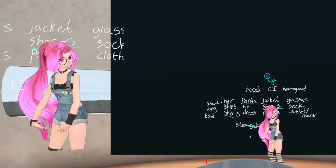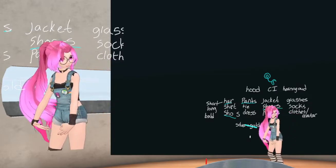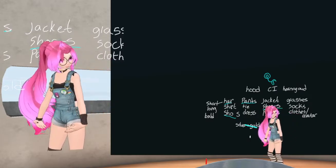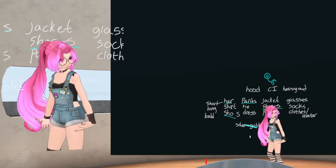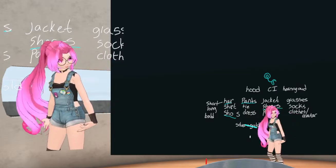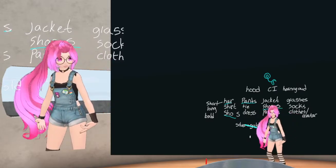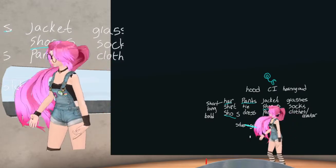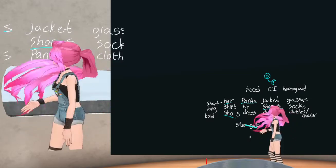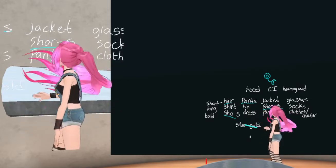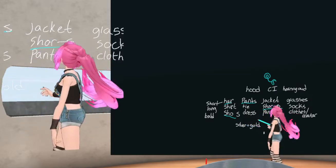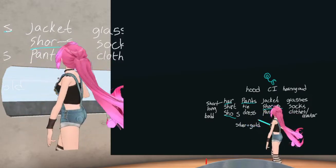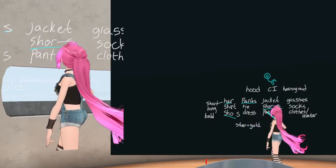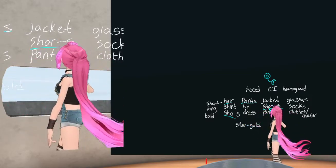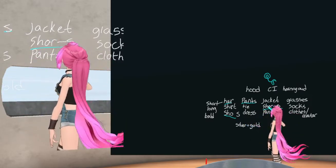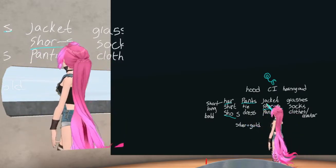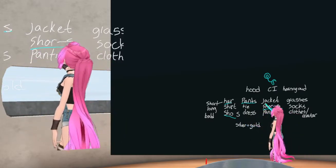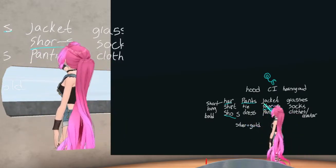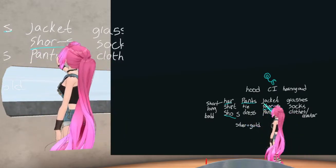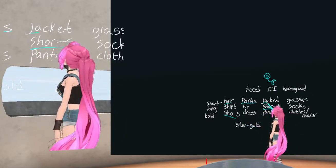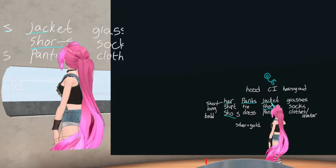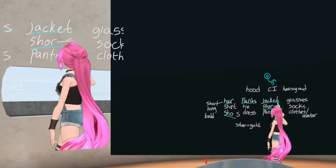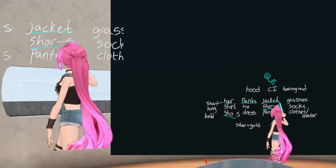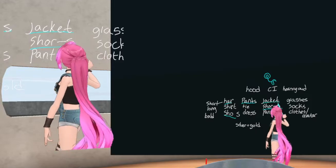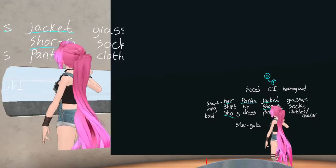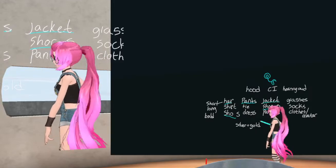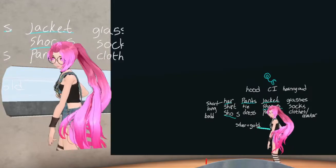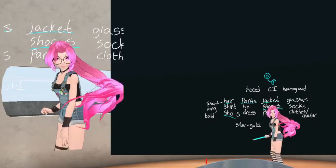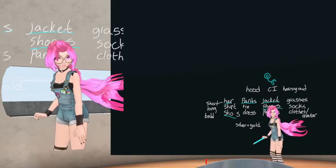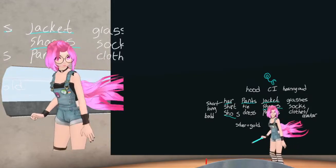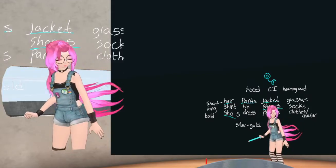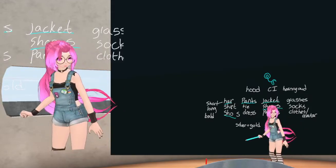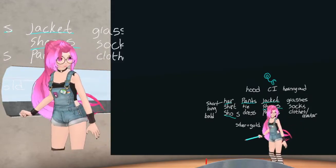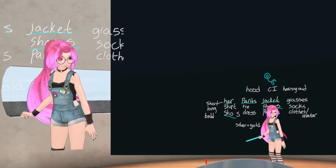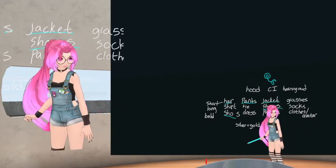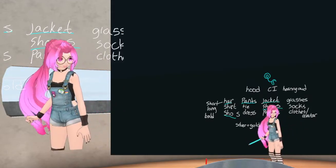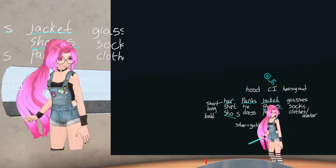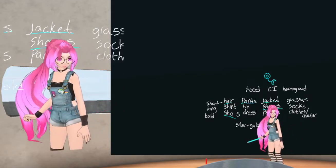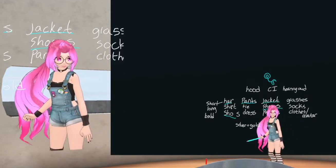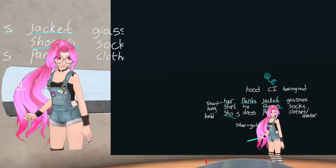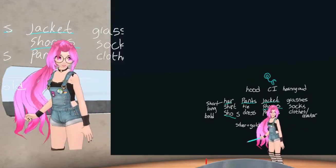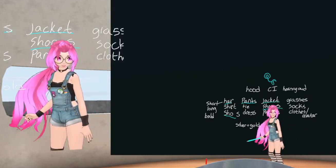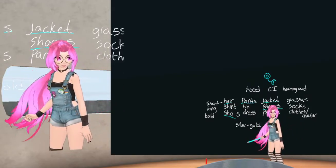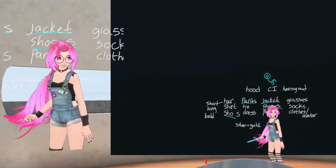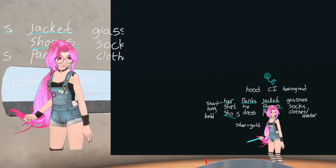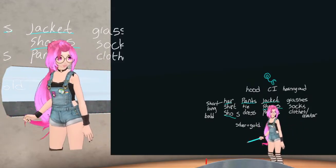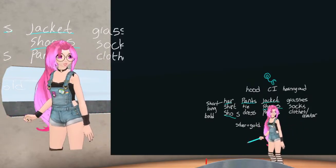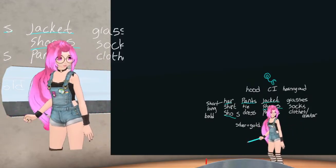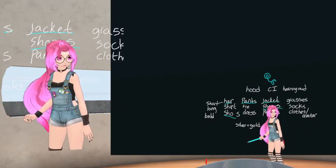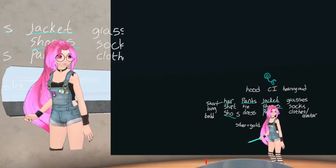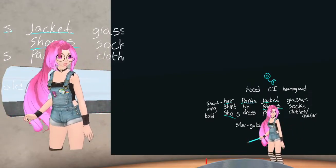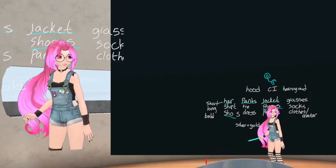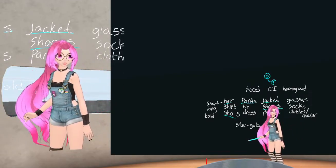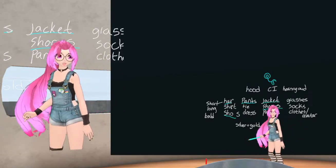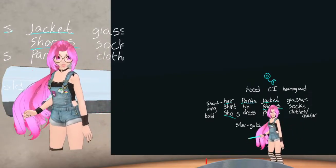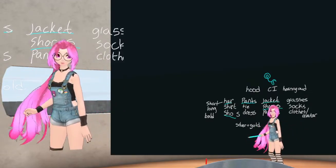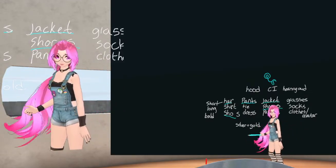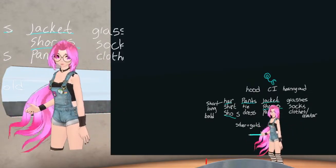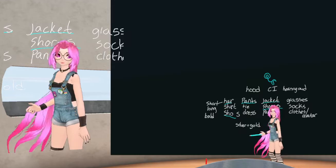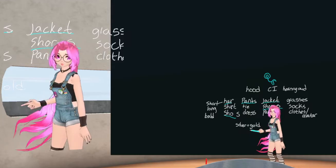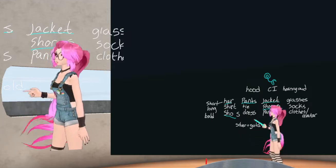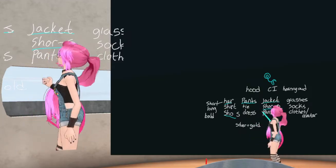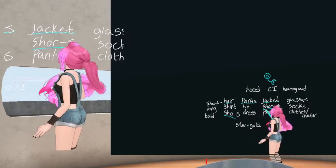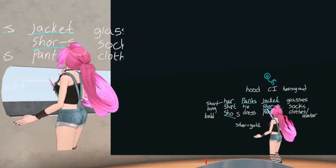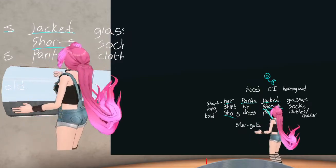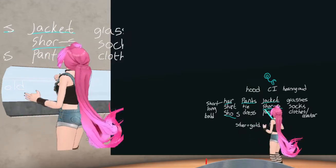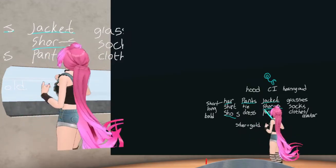just showing where the shorts are. And jacket. It's cold. I gotta go put a jacket on. Awesome.